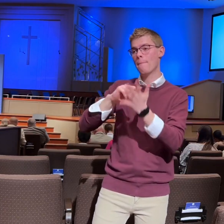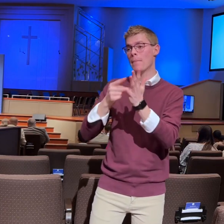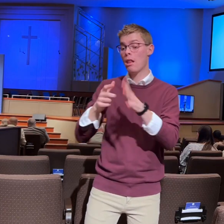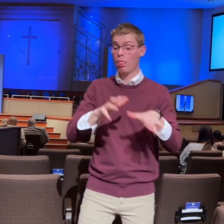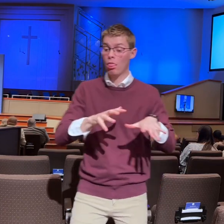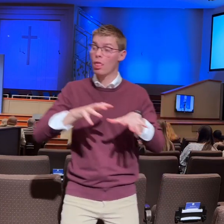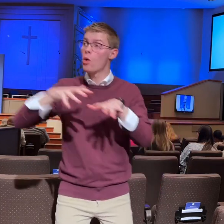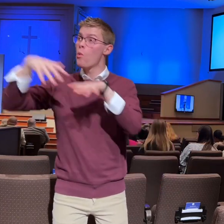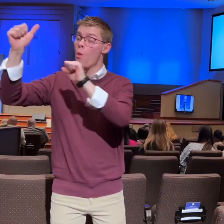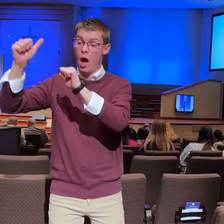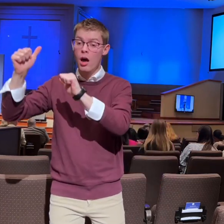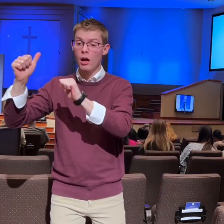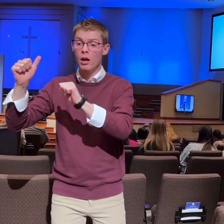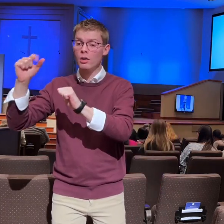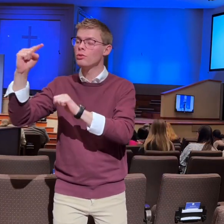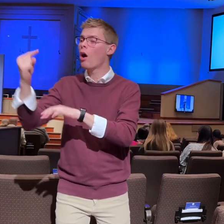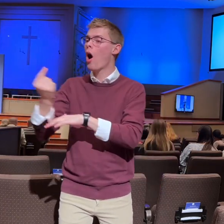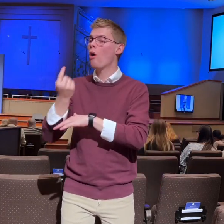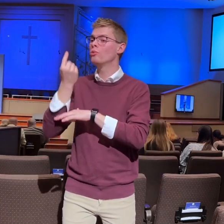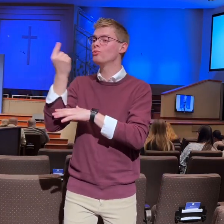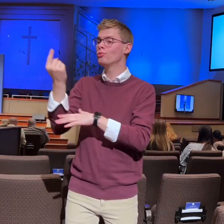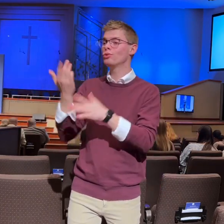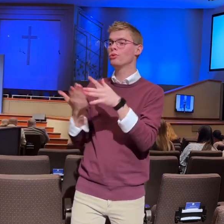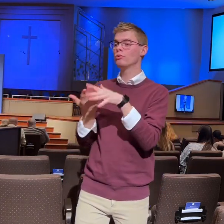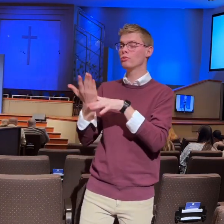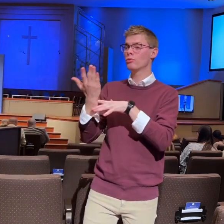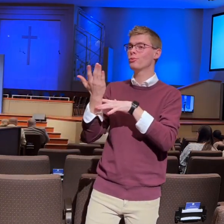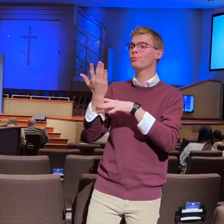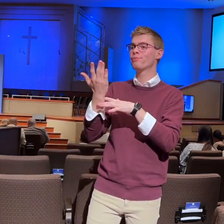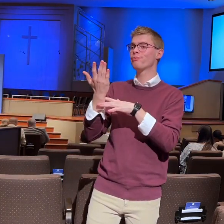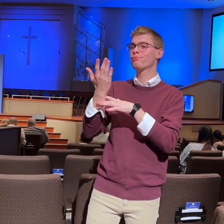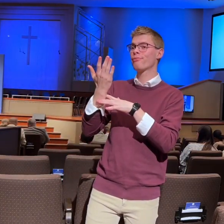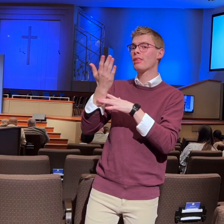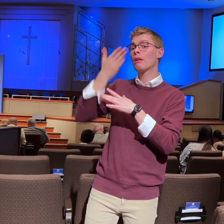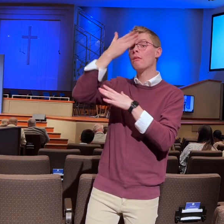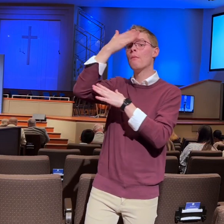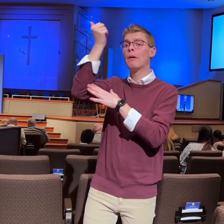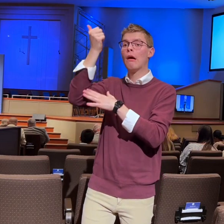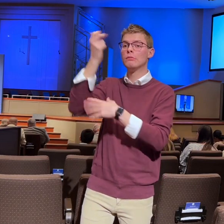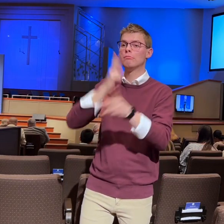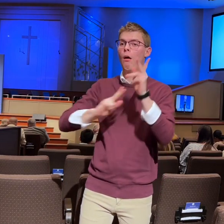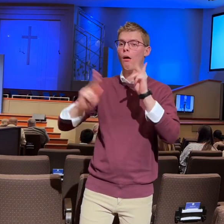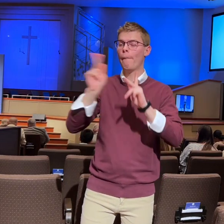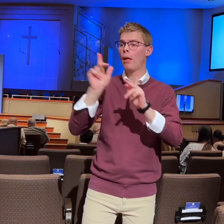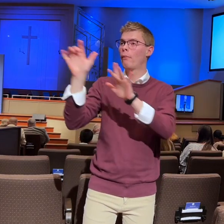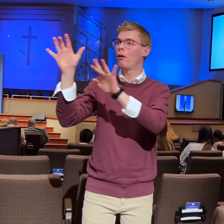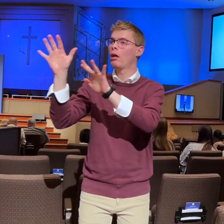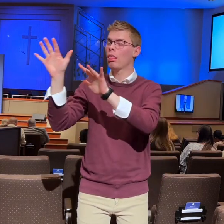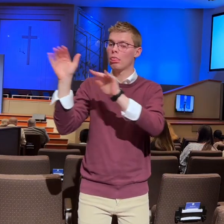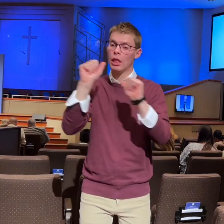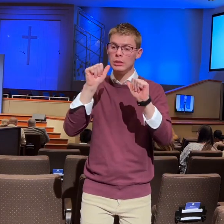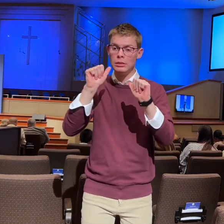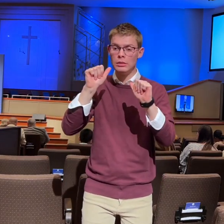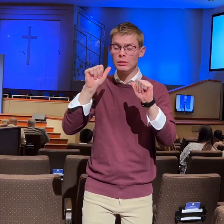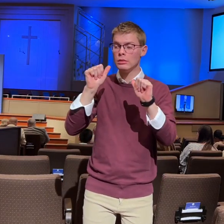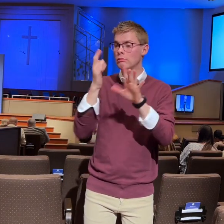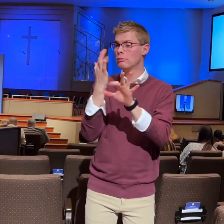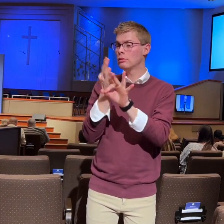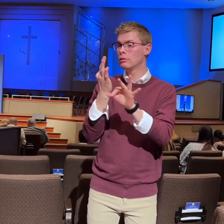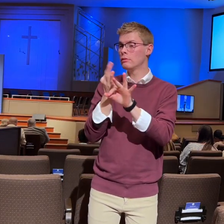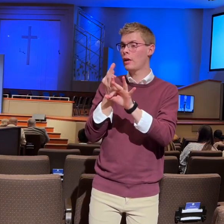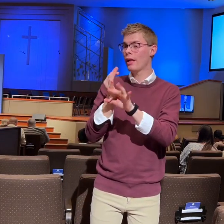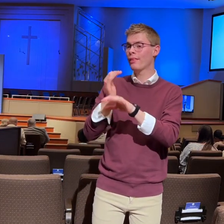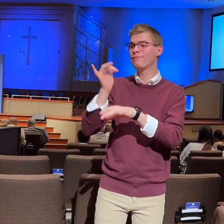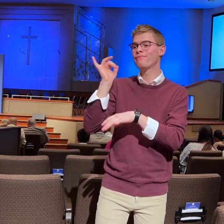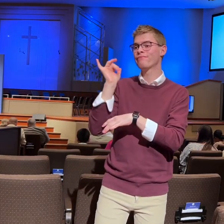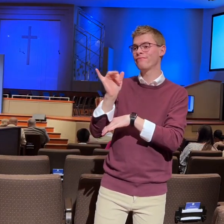except there come a falling away first. And that man of sin be revealed,